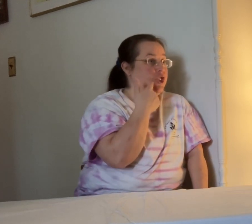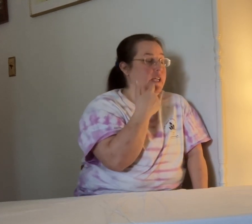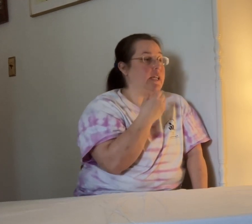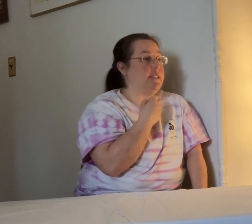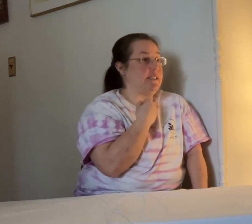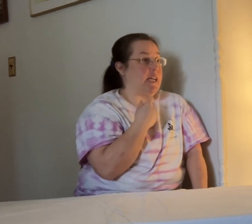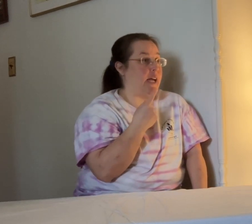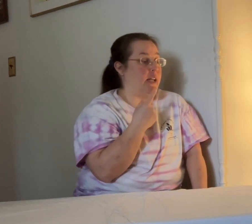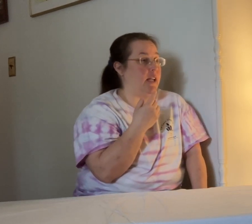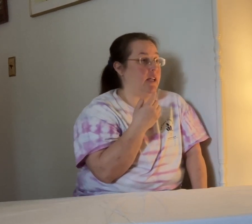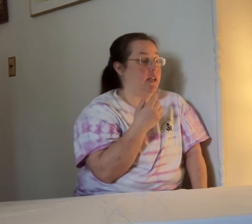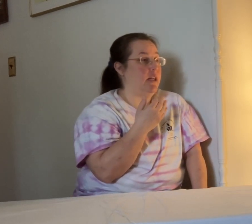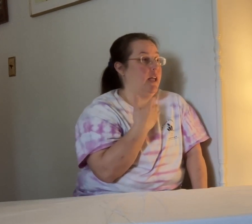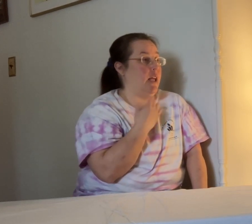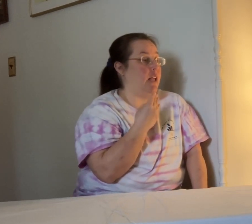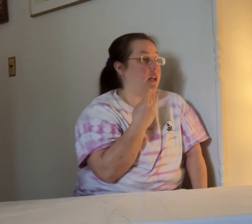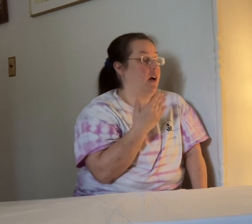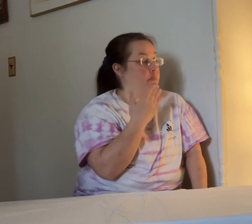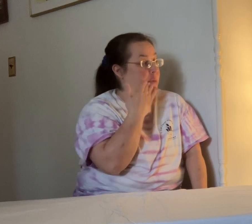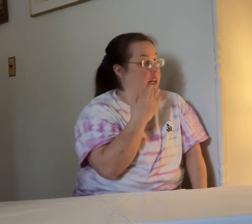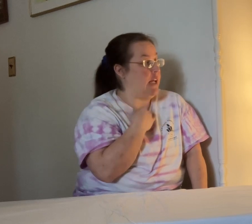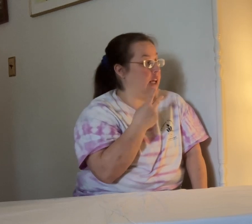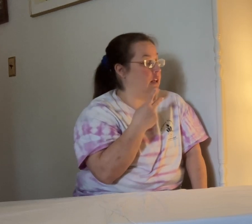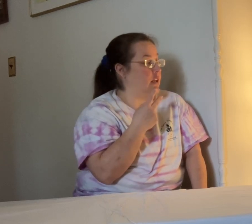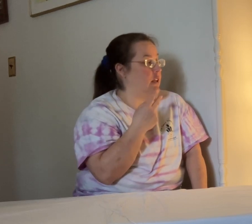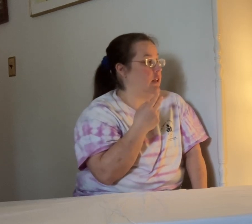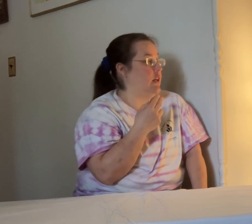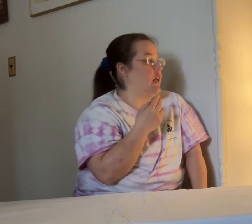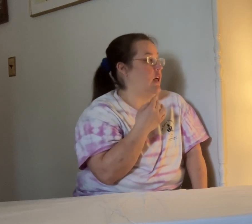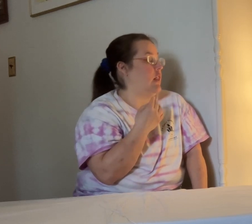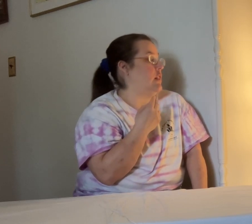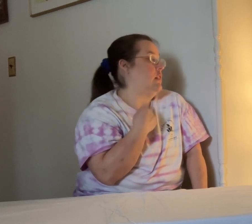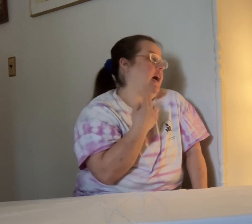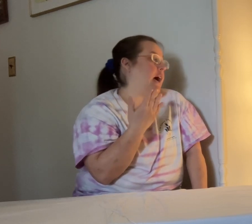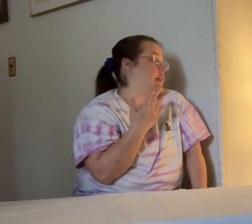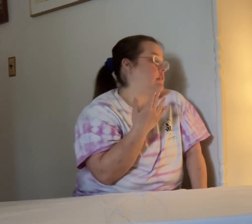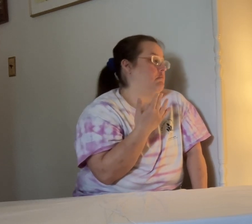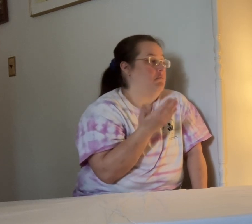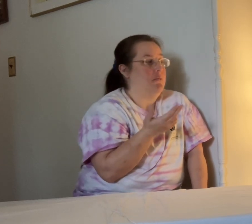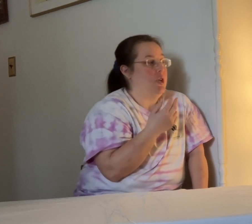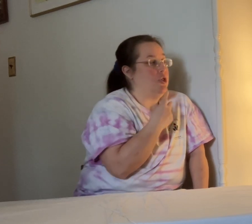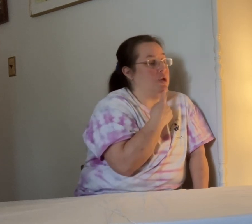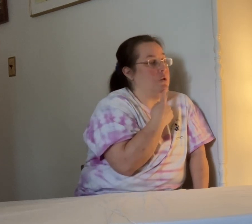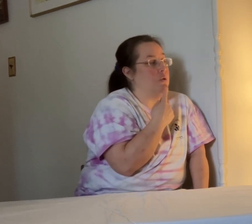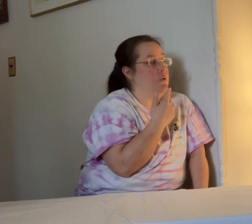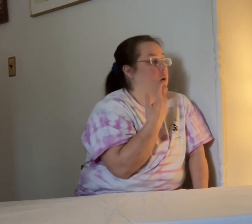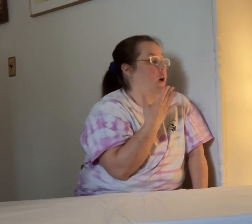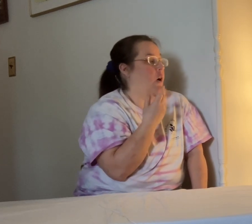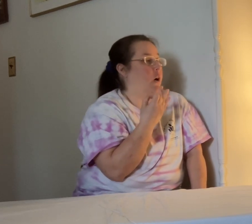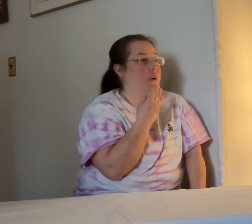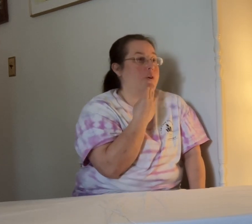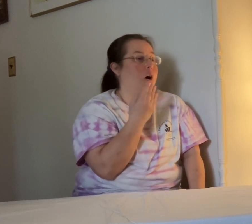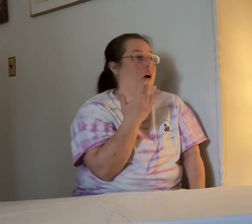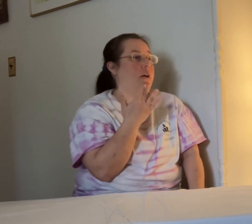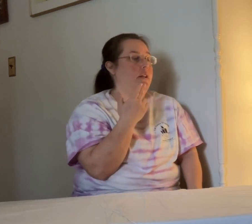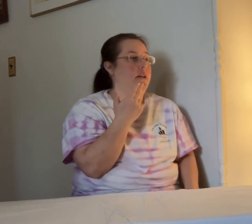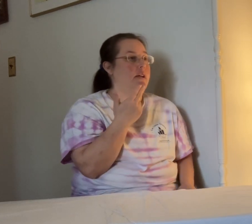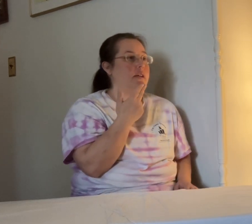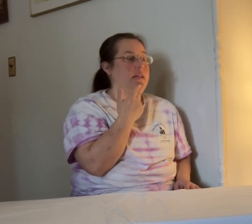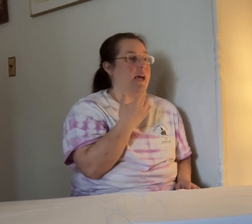She said in a meeting that you are not